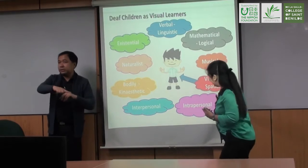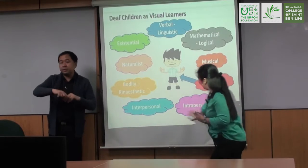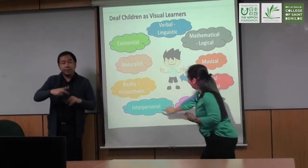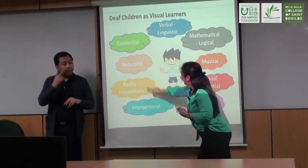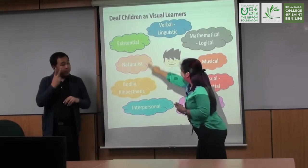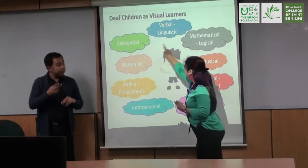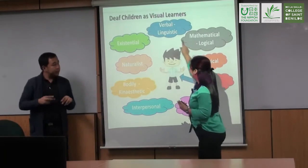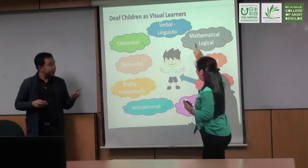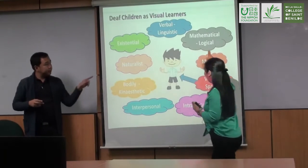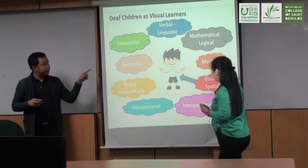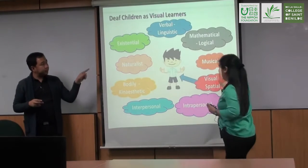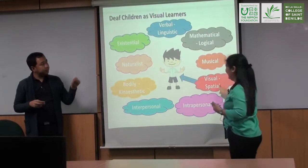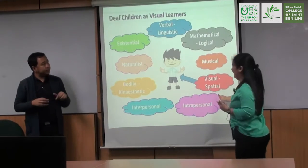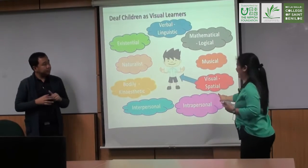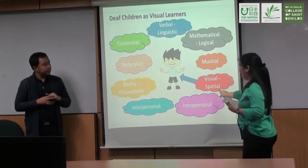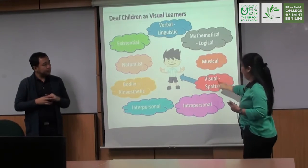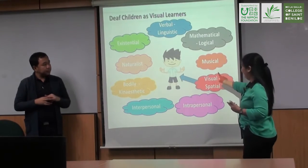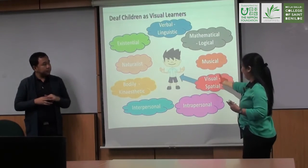you can see, there are